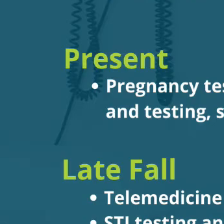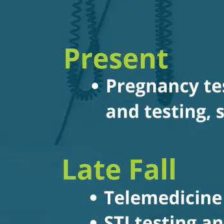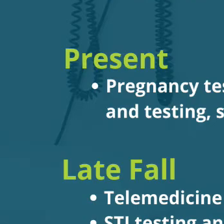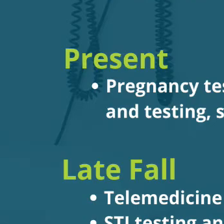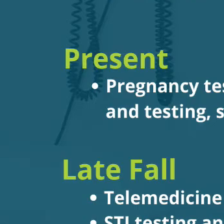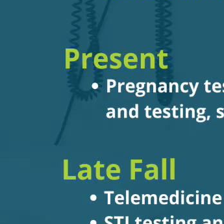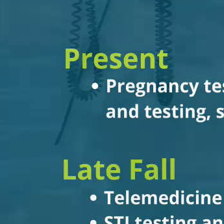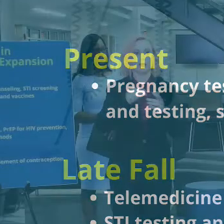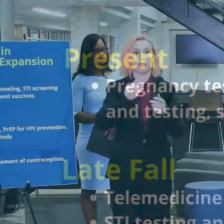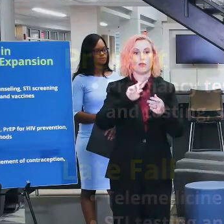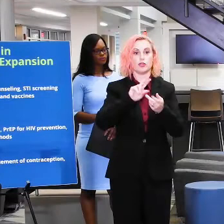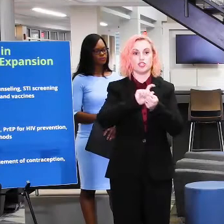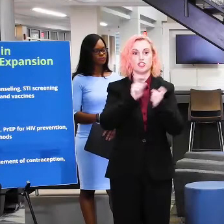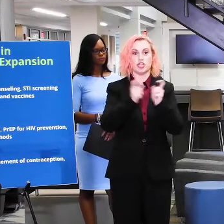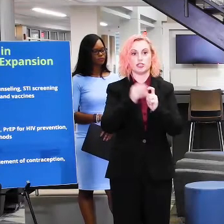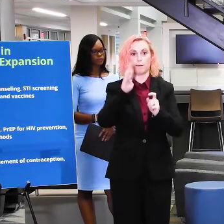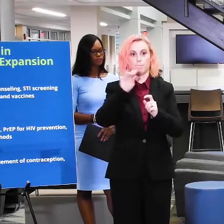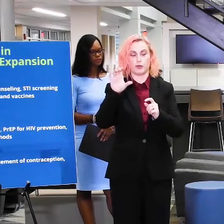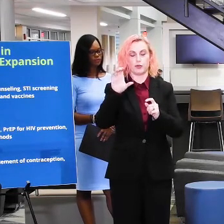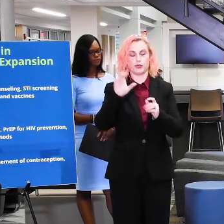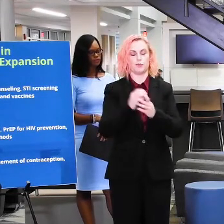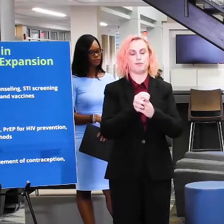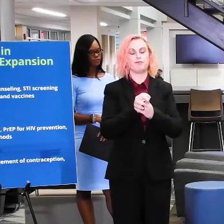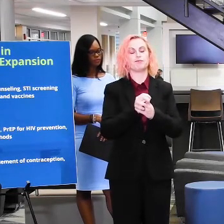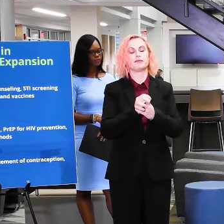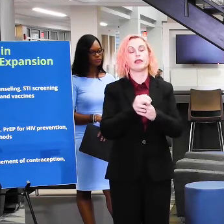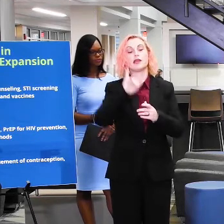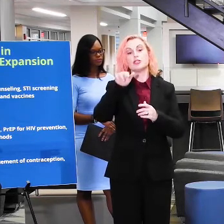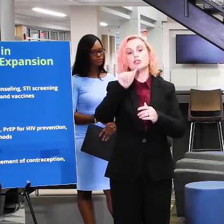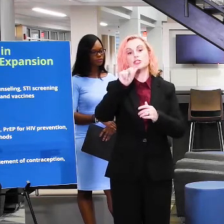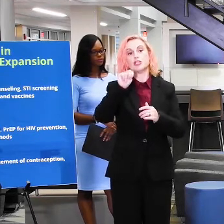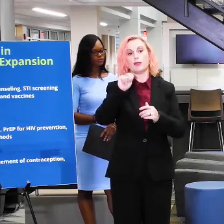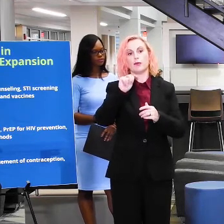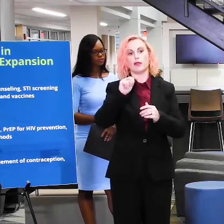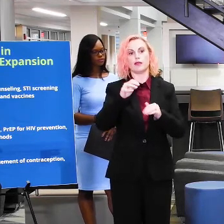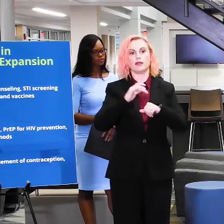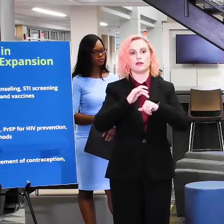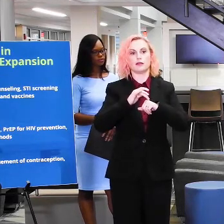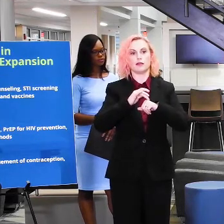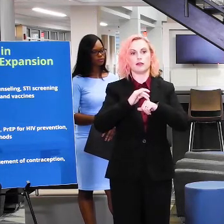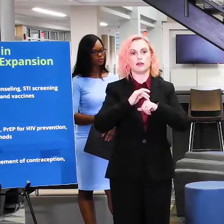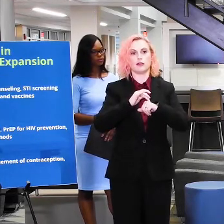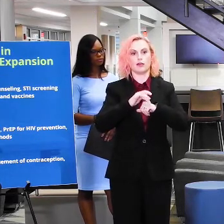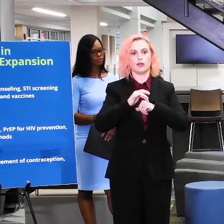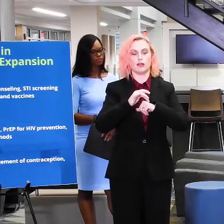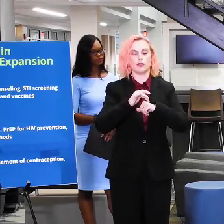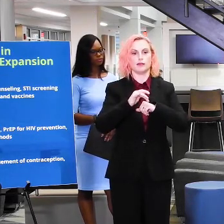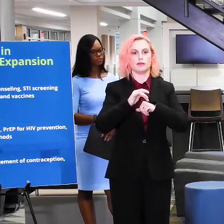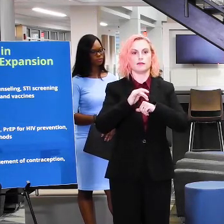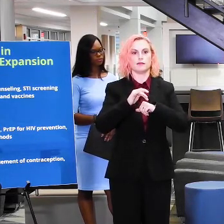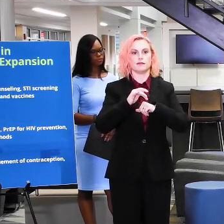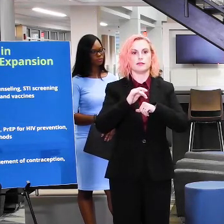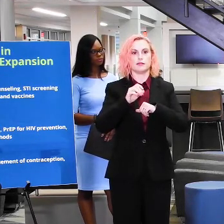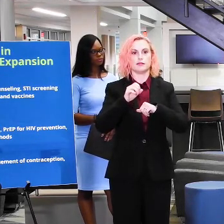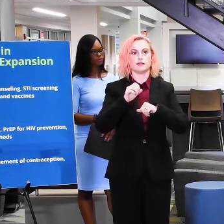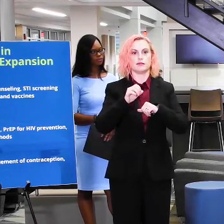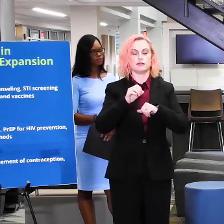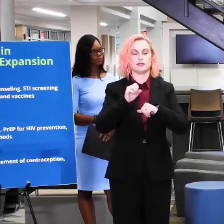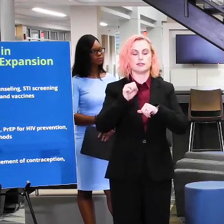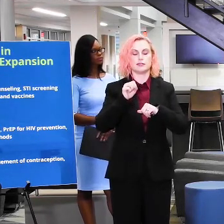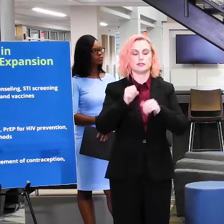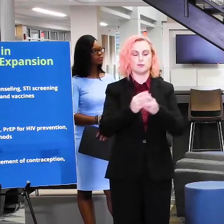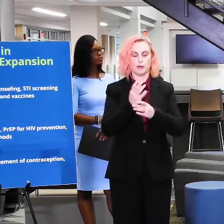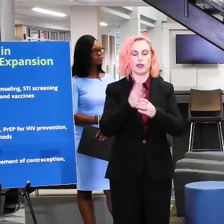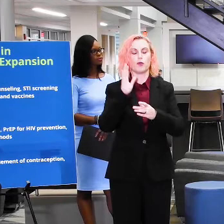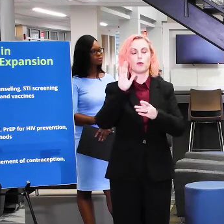methods. In January and early spring, we will implement the final and largest phase, which